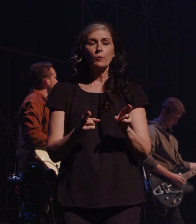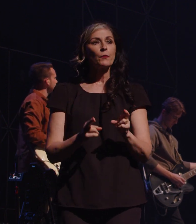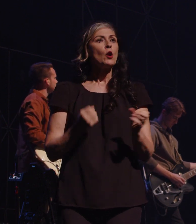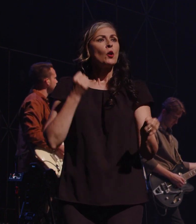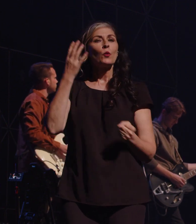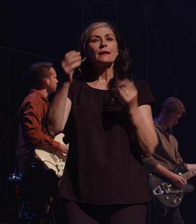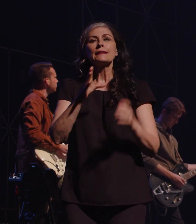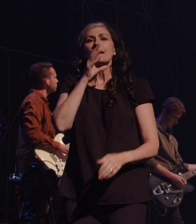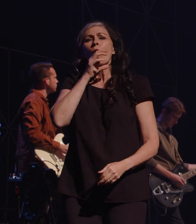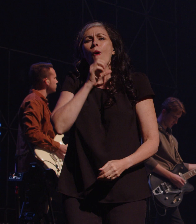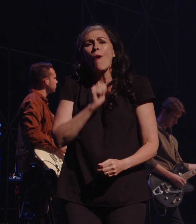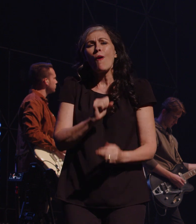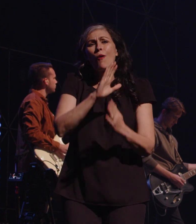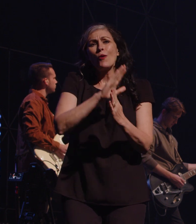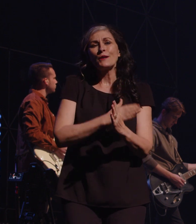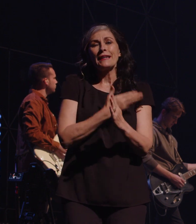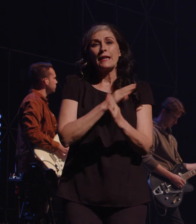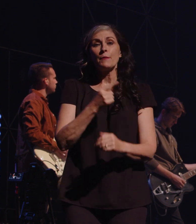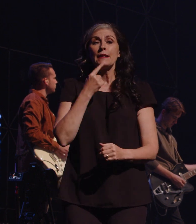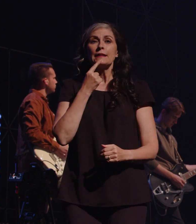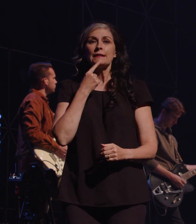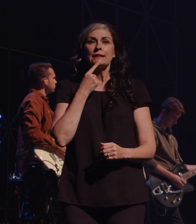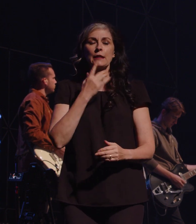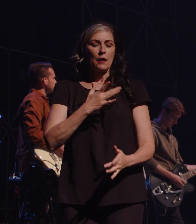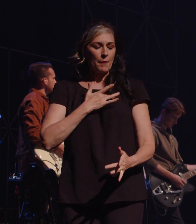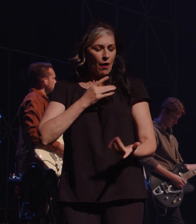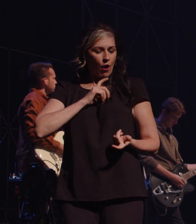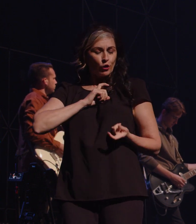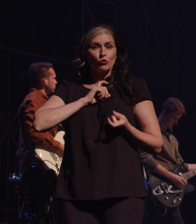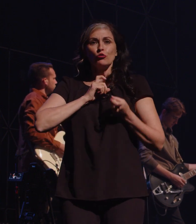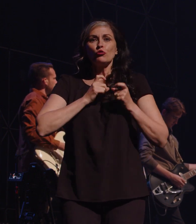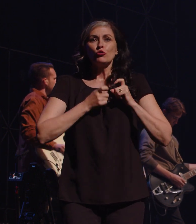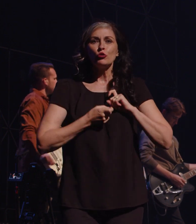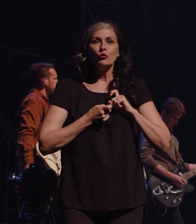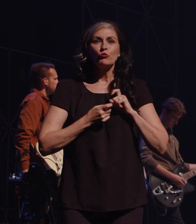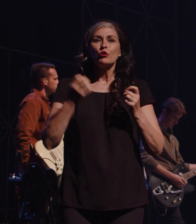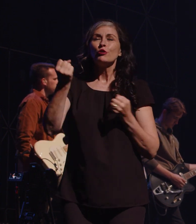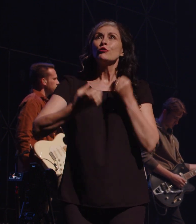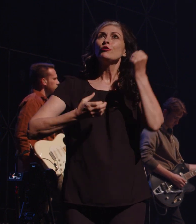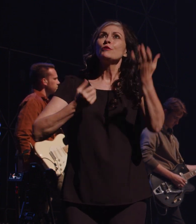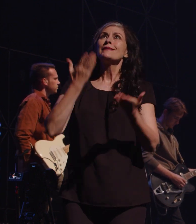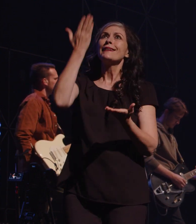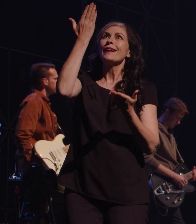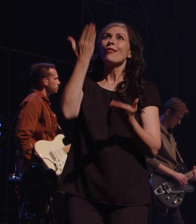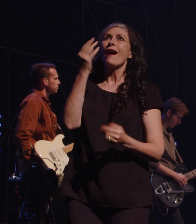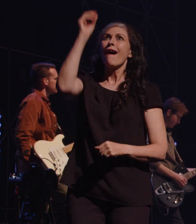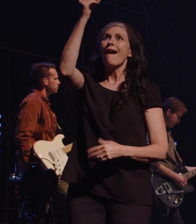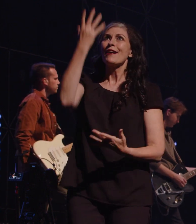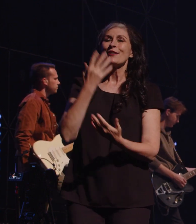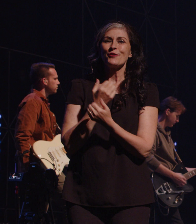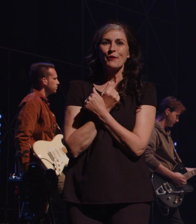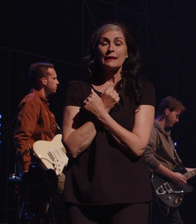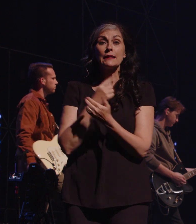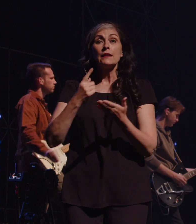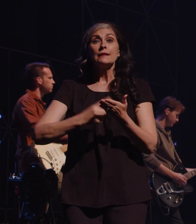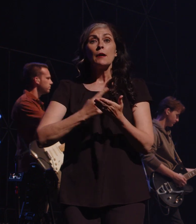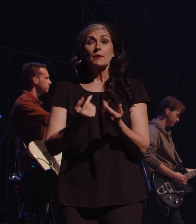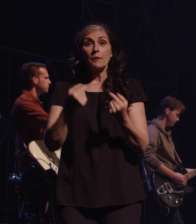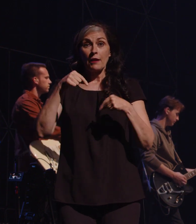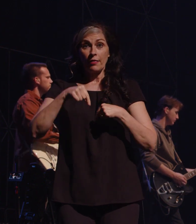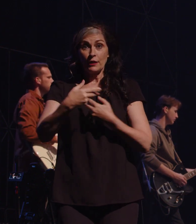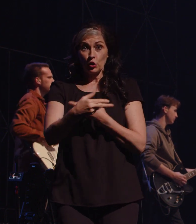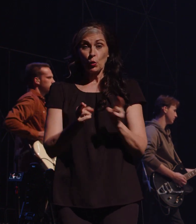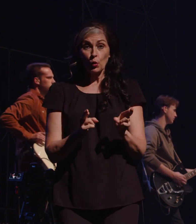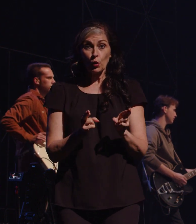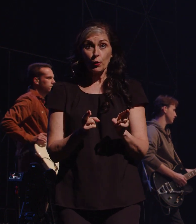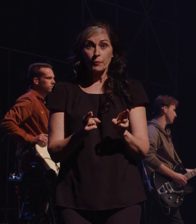sing an old hymn. And that hymn says, tune my heart to sing thy grace. You know, sometimes we come into this room and